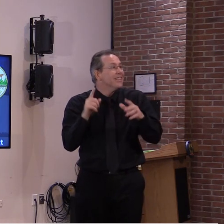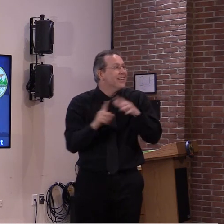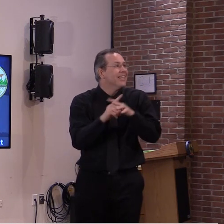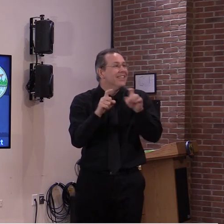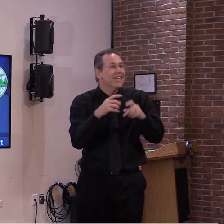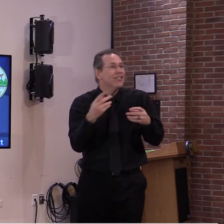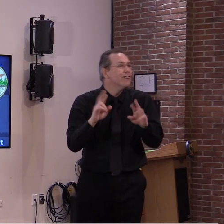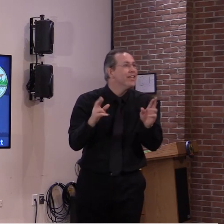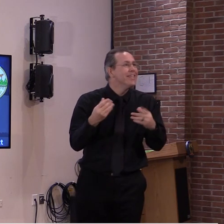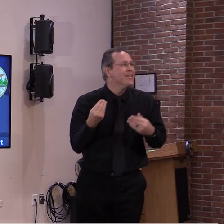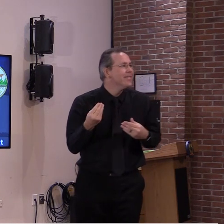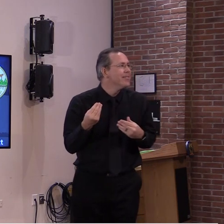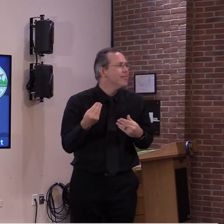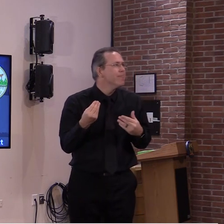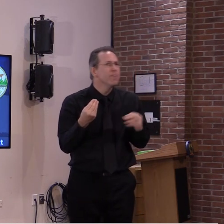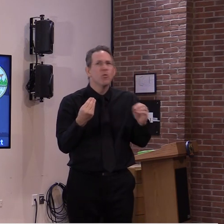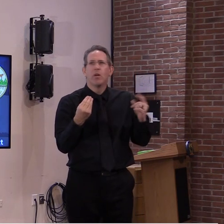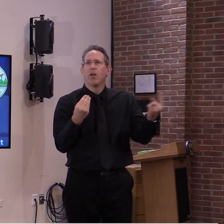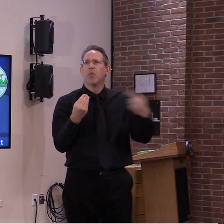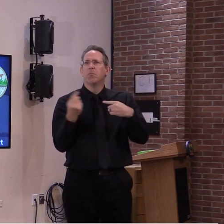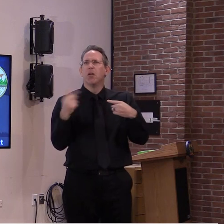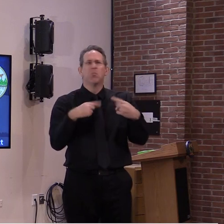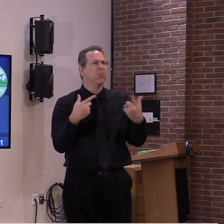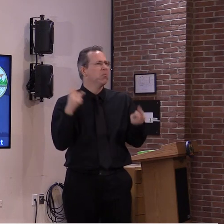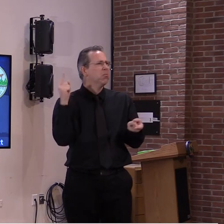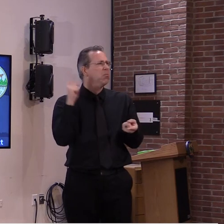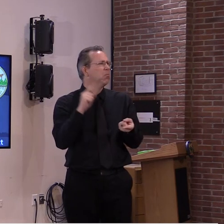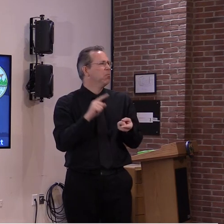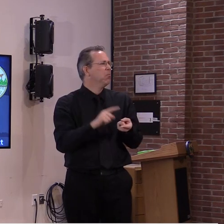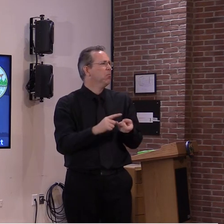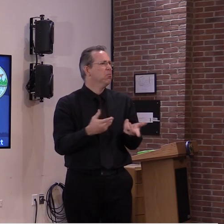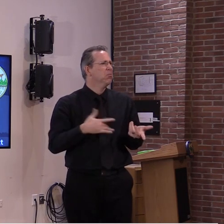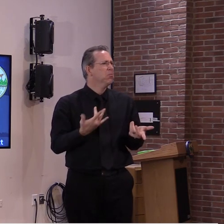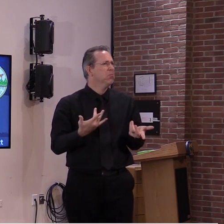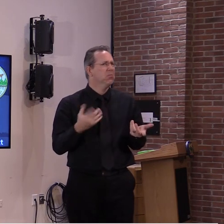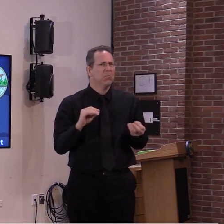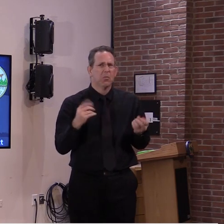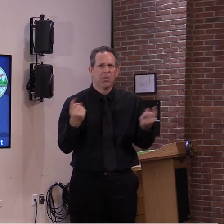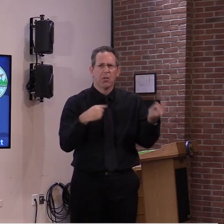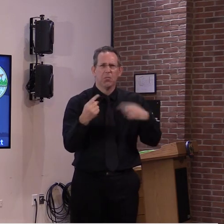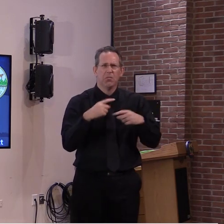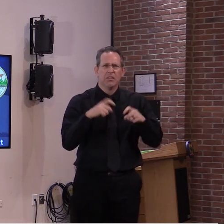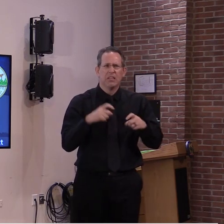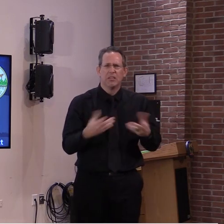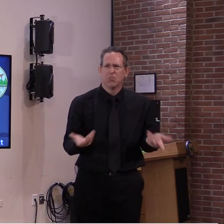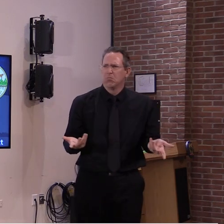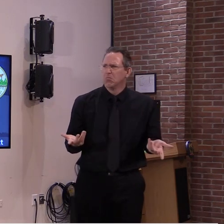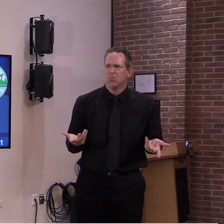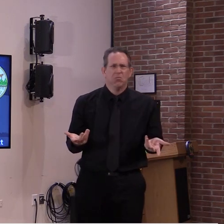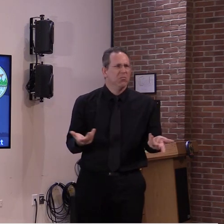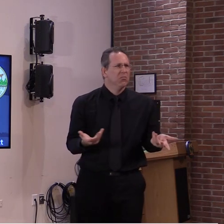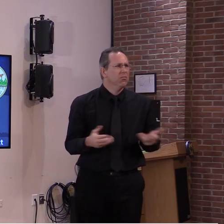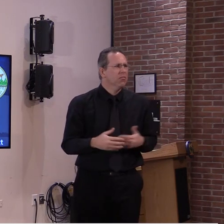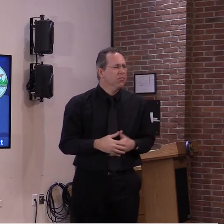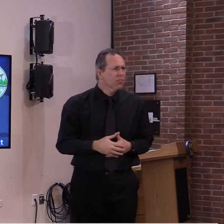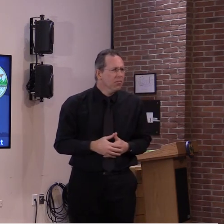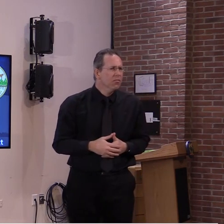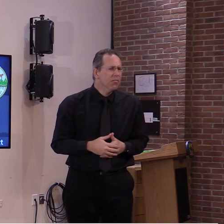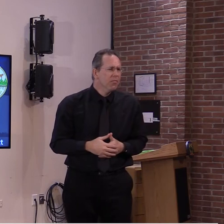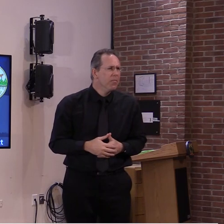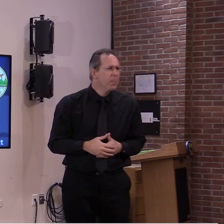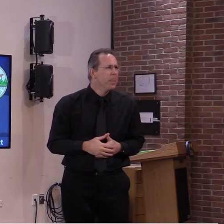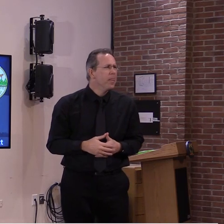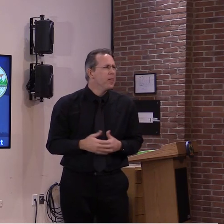you have that asymptomatic people may be reluctant to get tested, perhaps over the disruption that would result if they came back with a